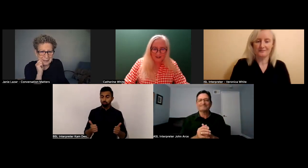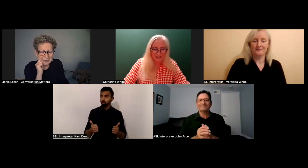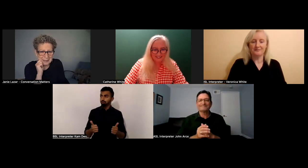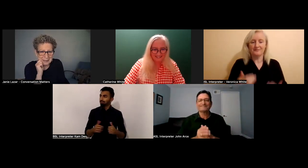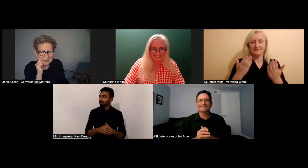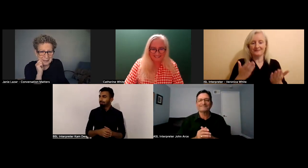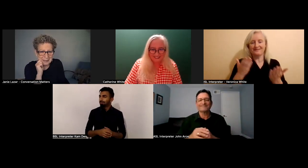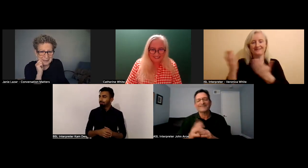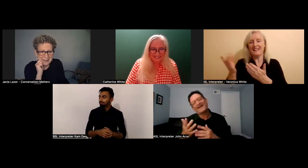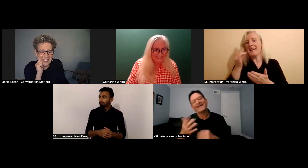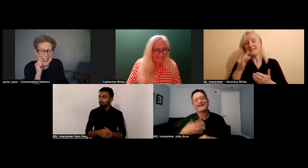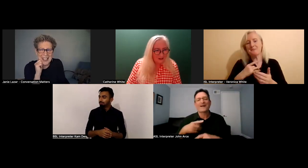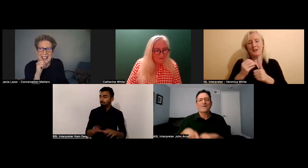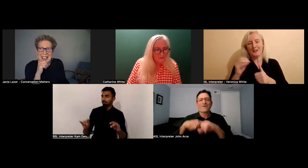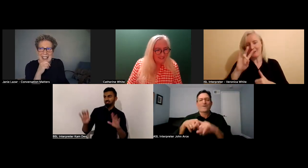Ask me another one.